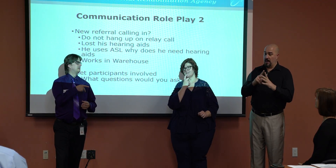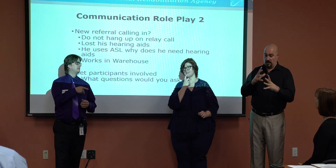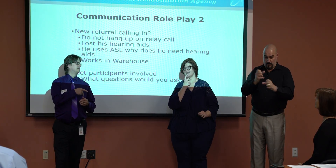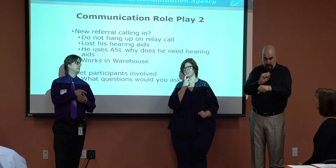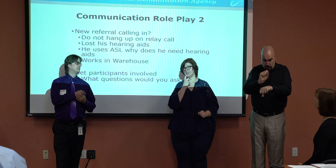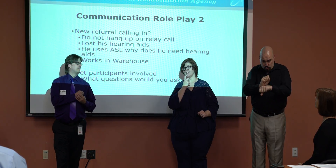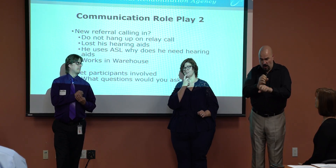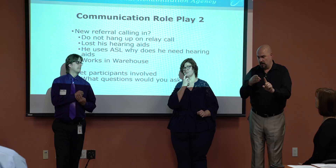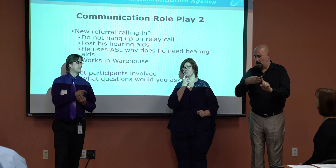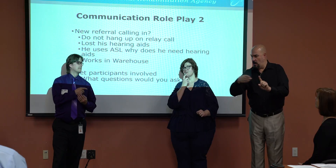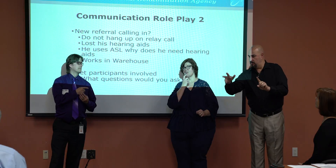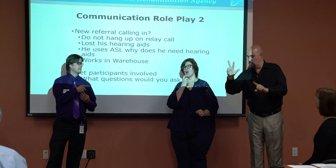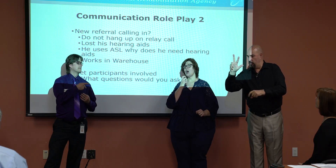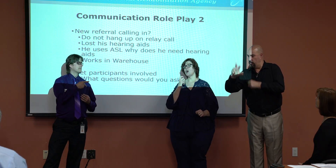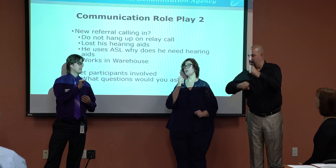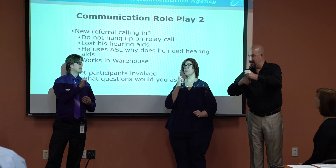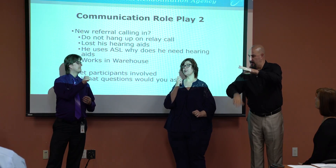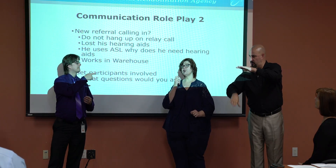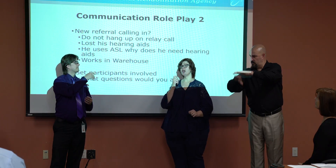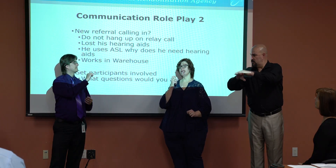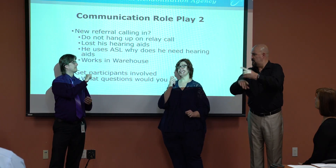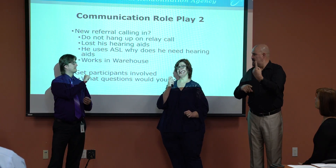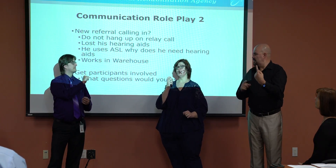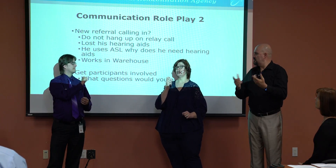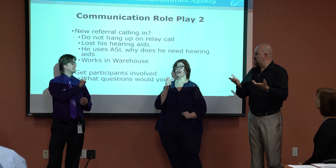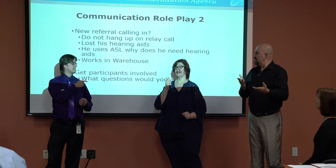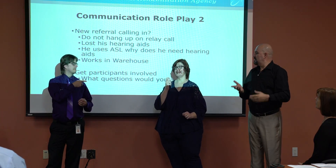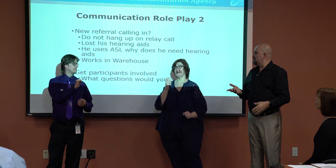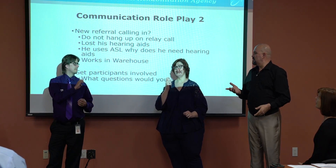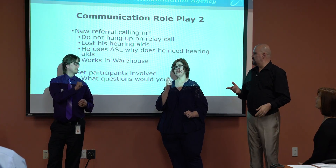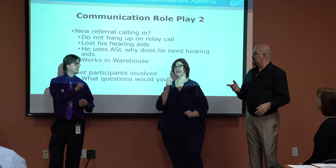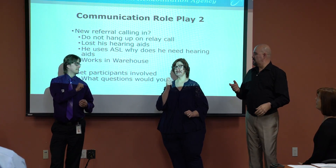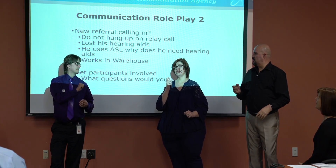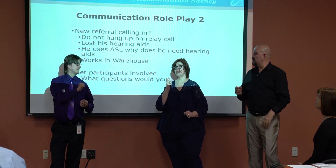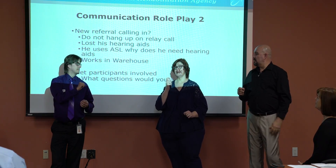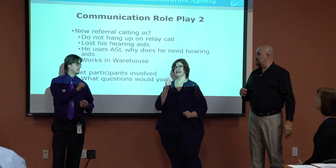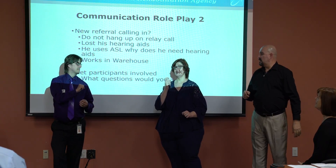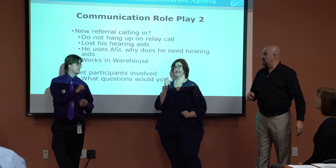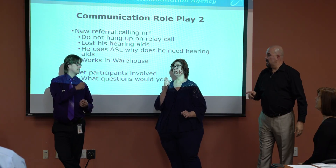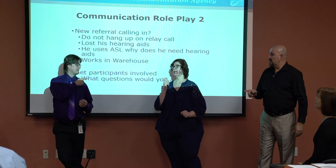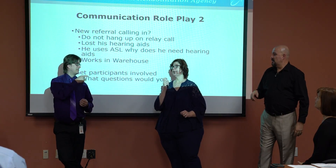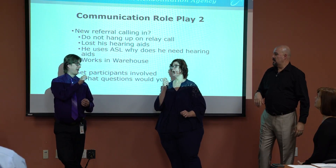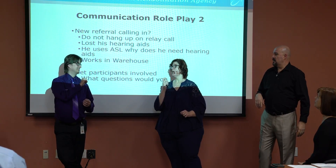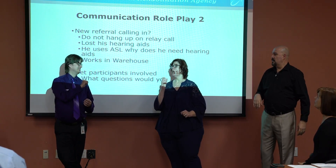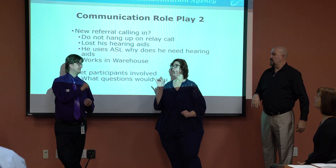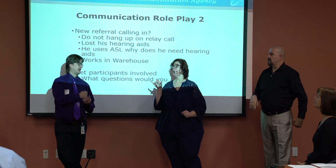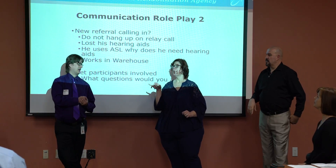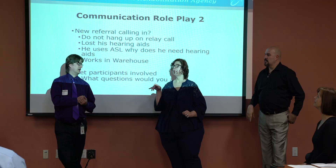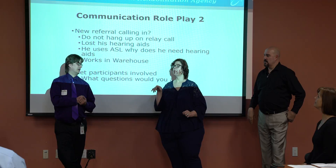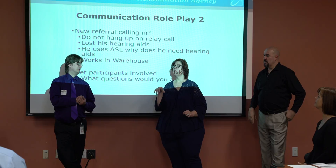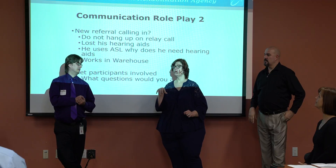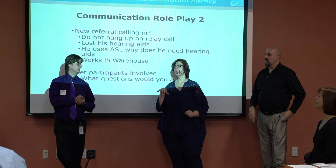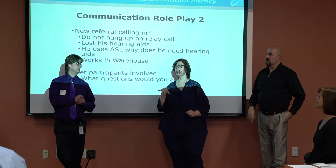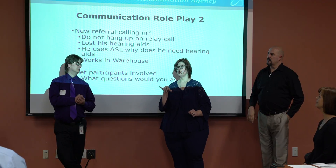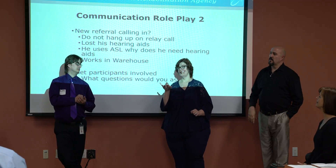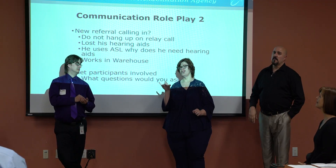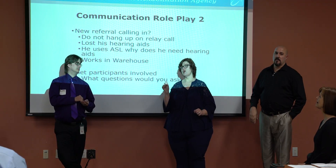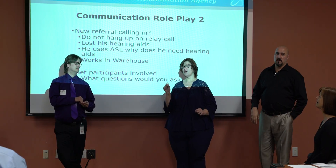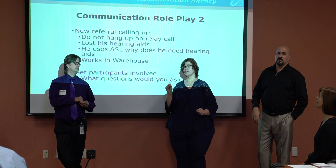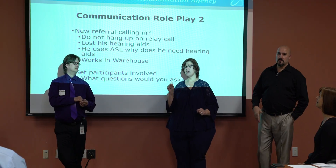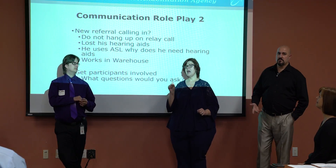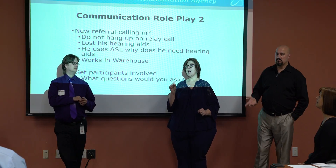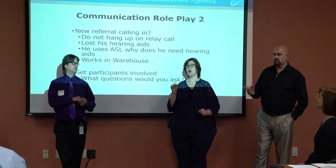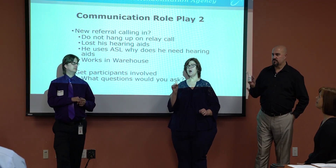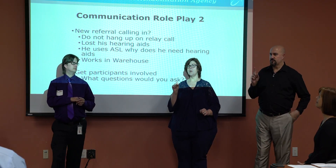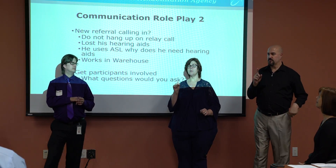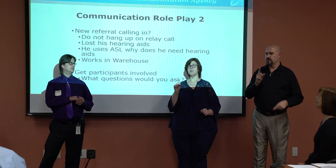single service. Are we Just gonna about. do a signal service though? Yes, PES, post-employment services, yes.